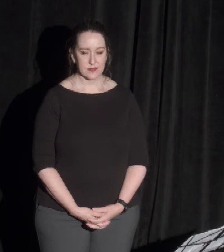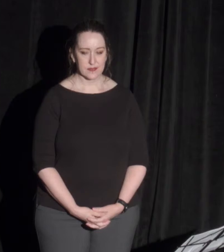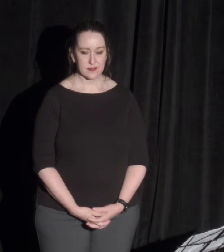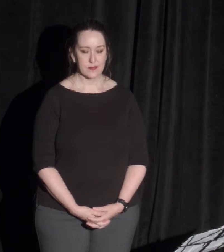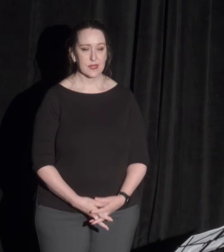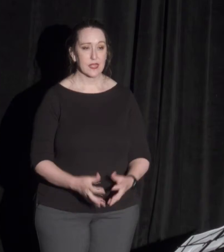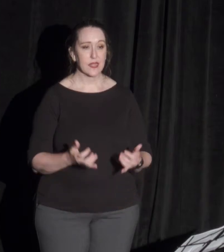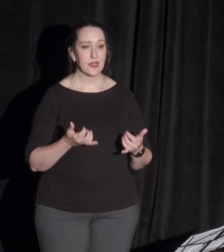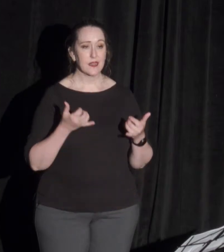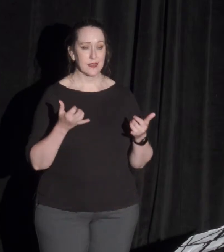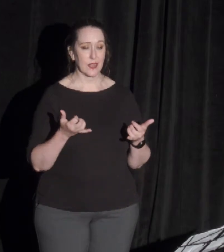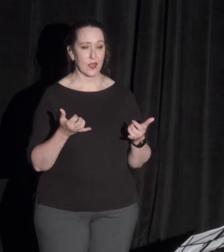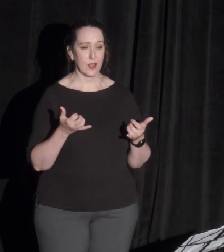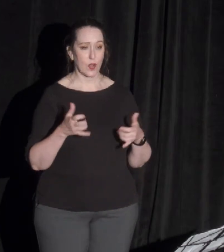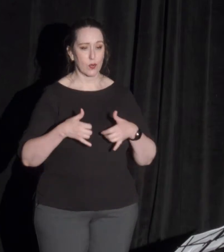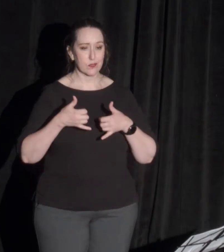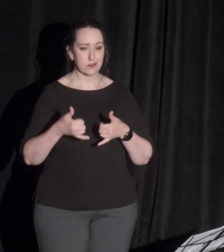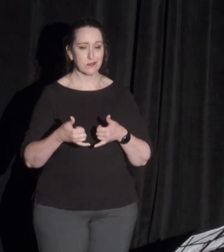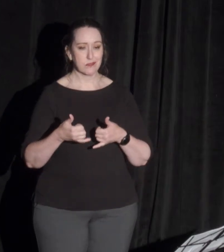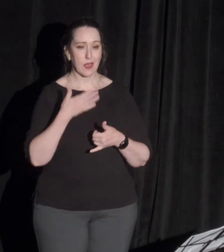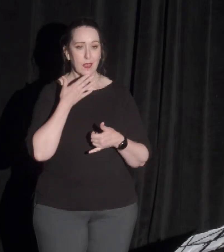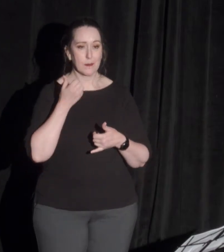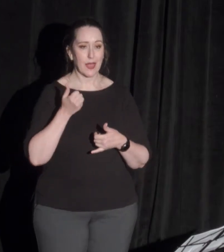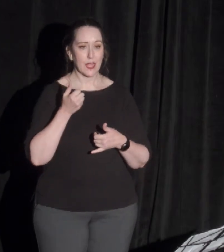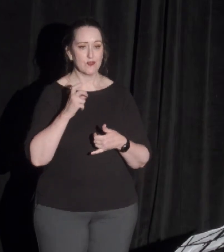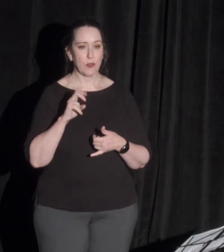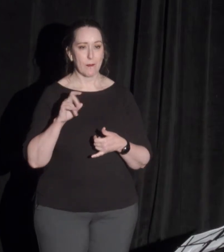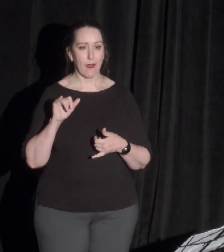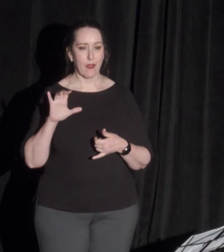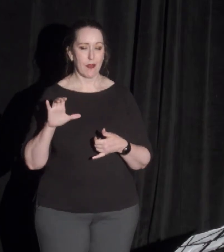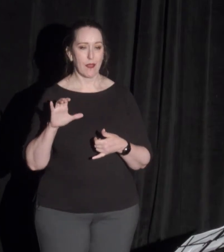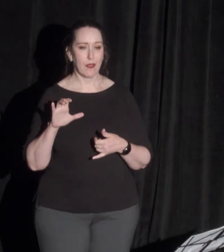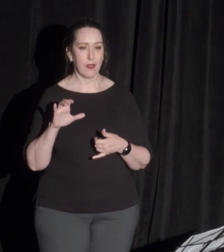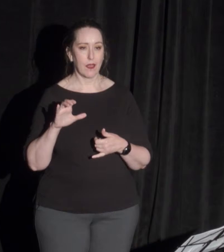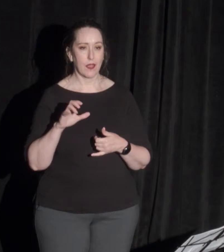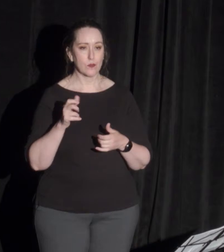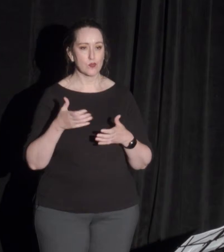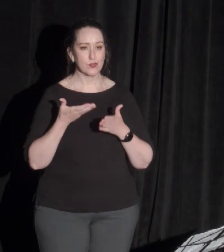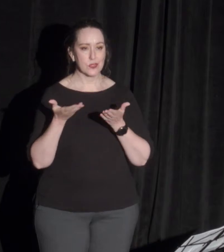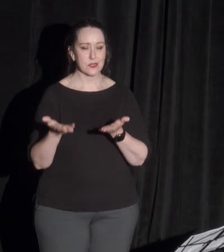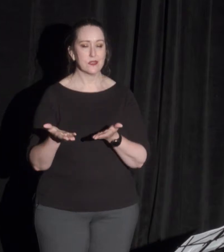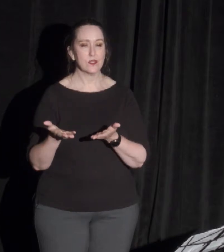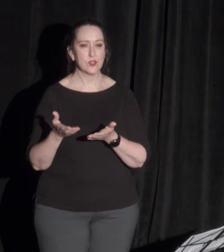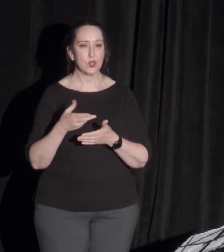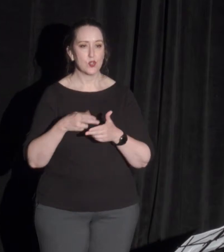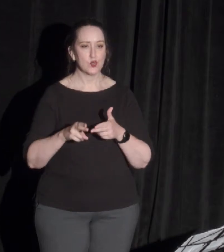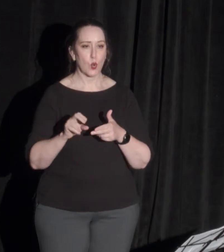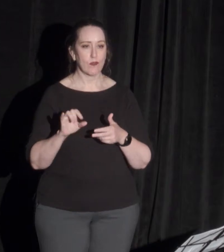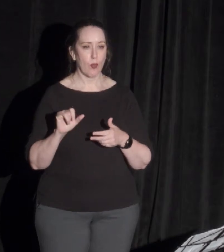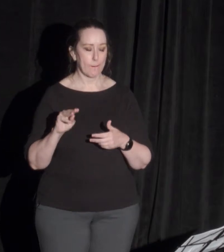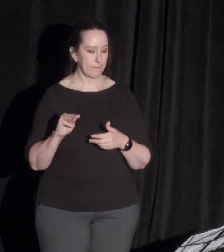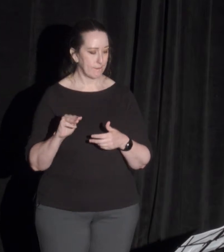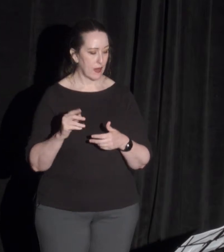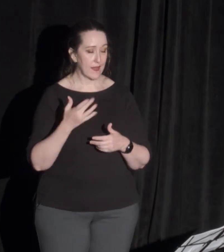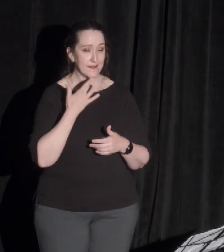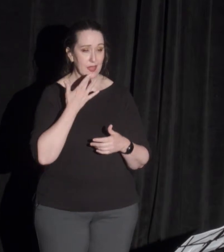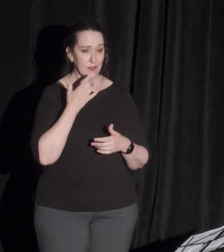And now, the award for the Best Dramatic Presentation Short Form. One of our favorite actors and humans,